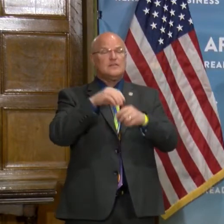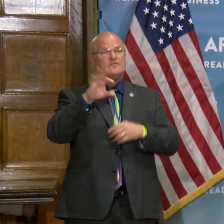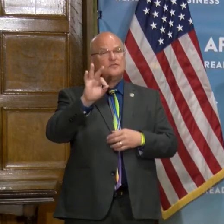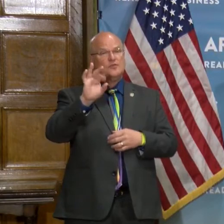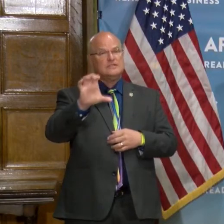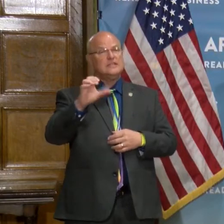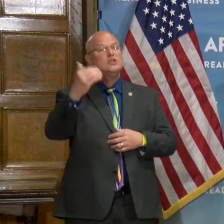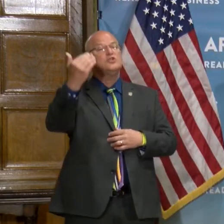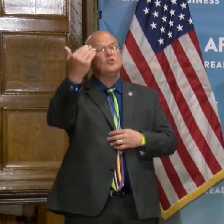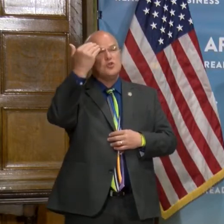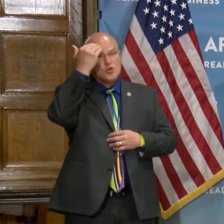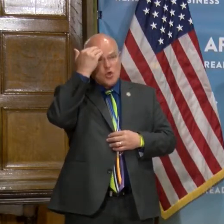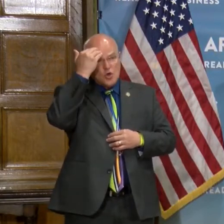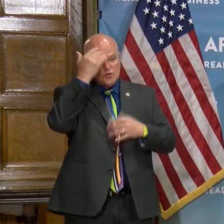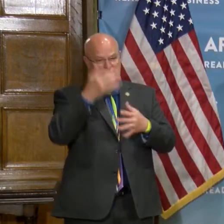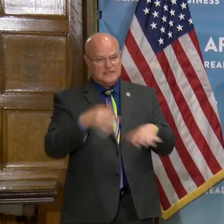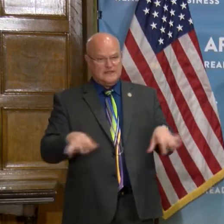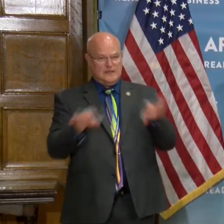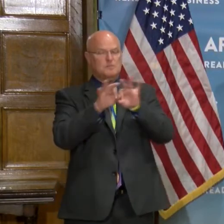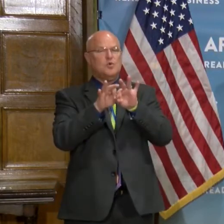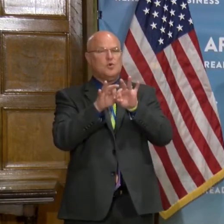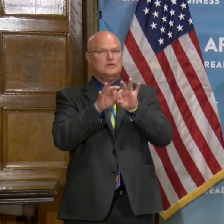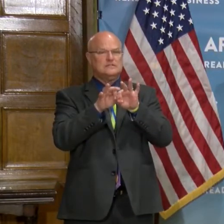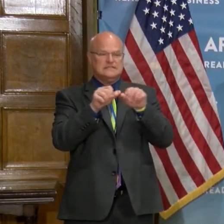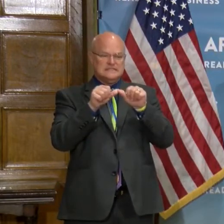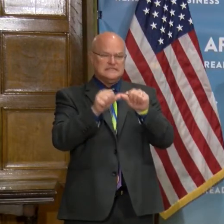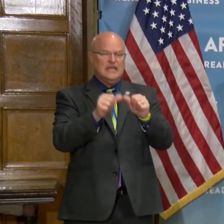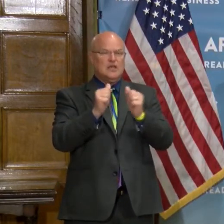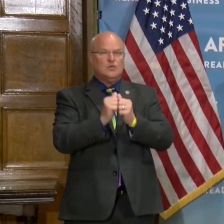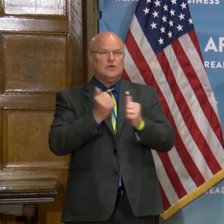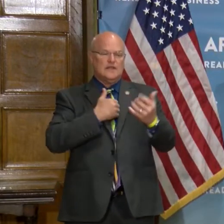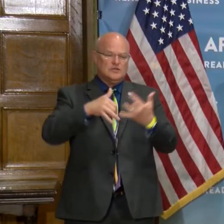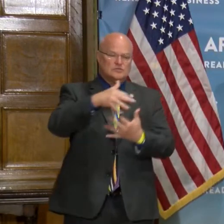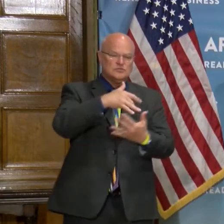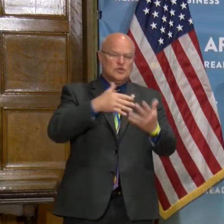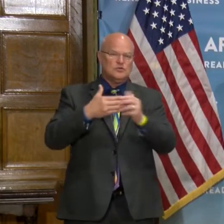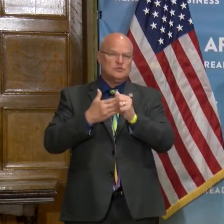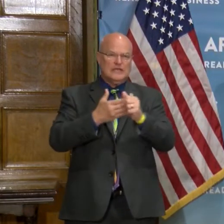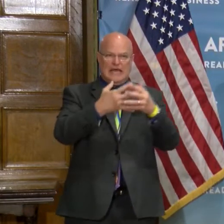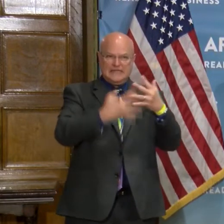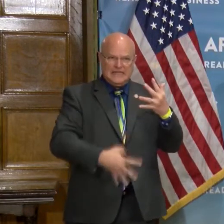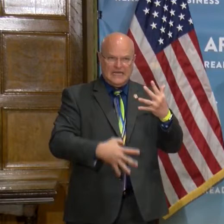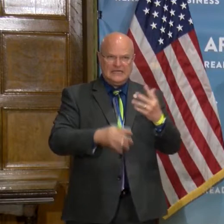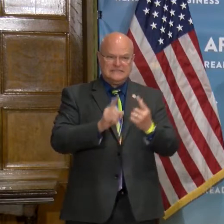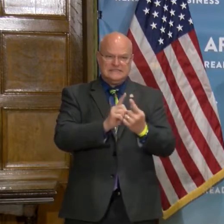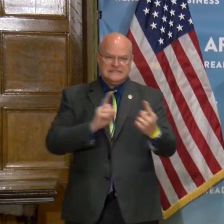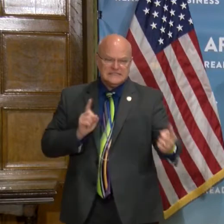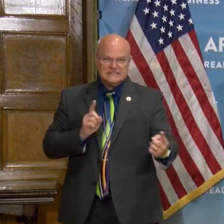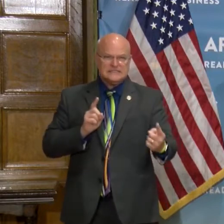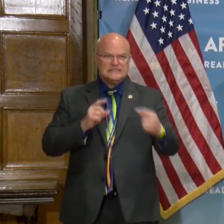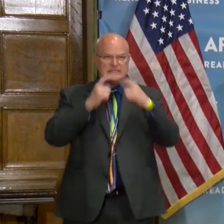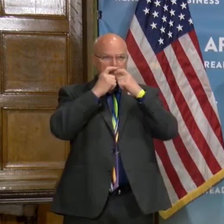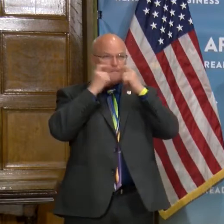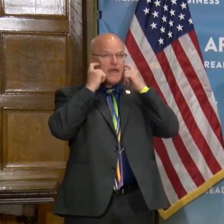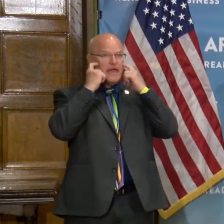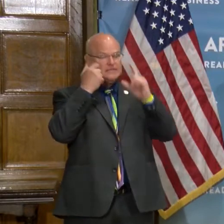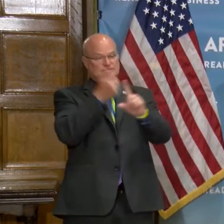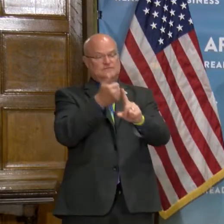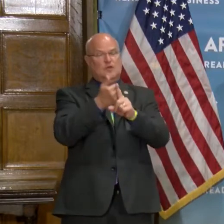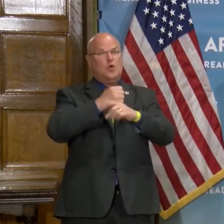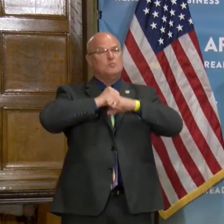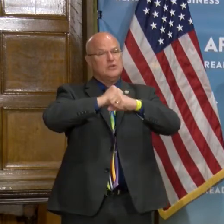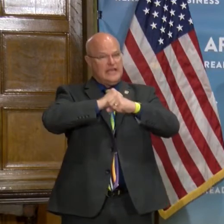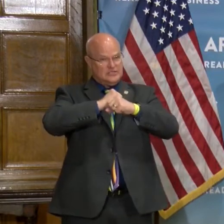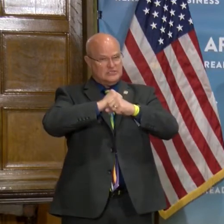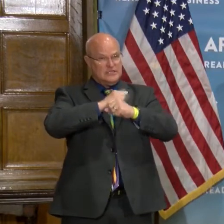Forest City knows the importance of sticking with our social guidelines and distancing and wearing of masks for their own protection